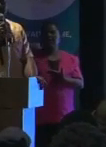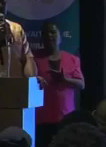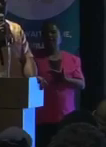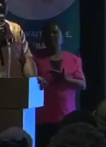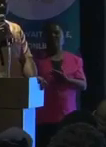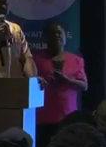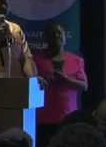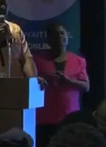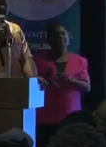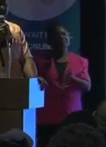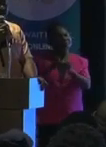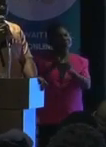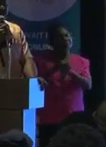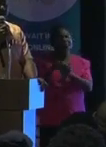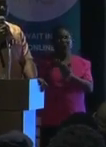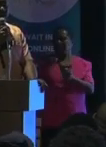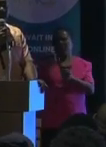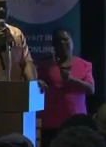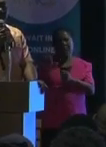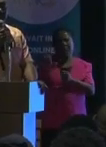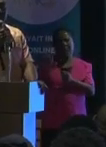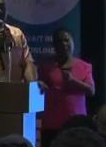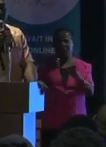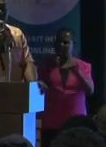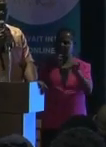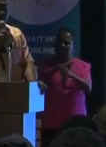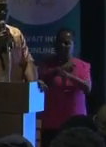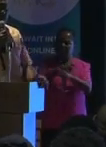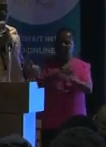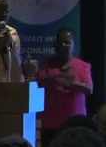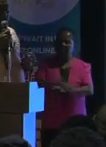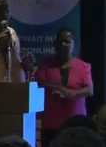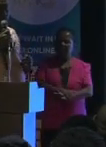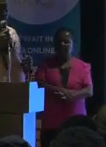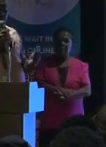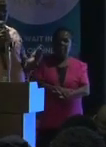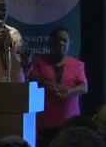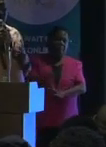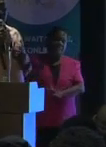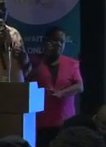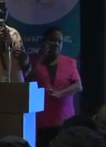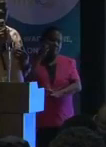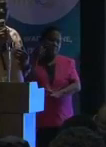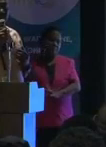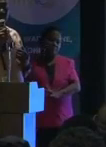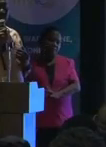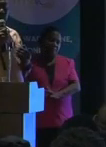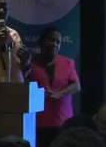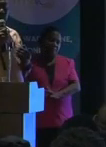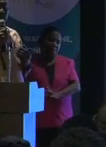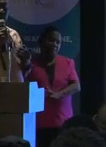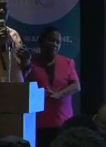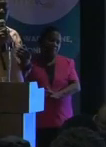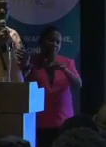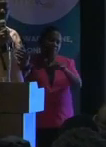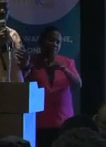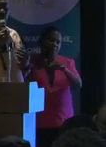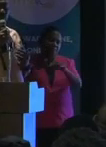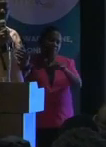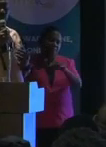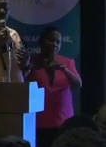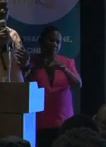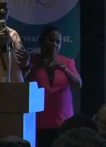dependence declaration and nothing has changed on his. When you come to the tax office and try to claim